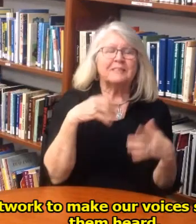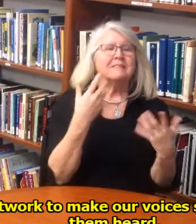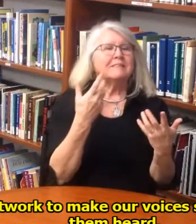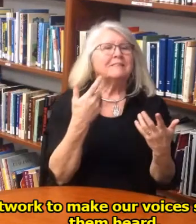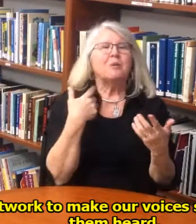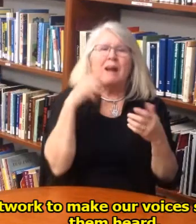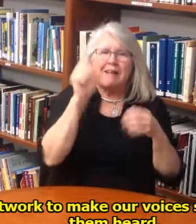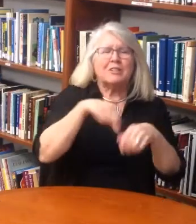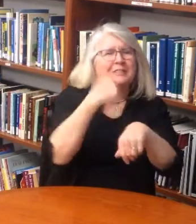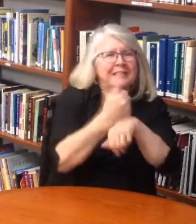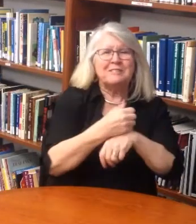make them heard.